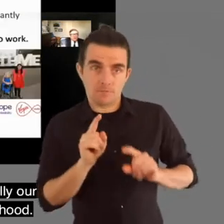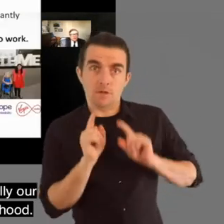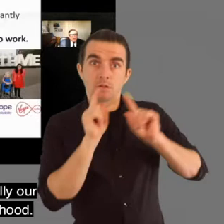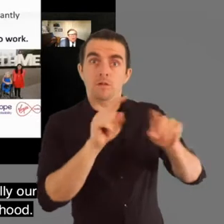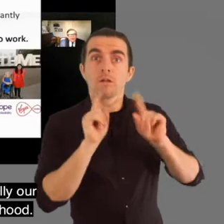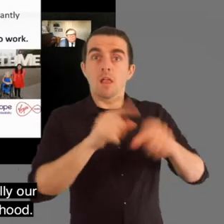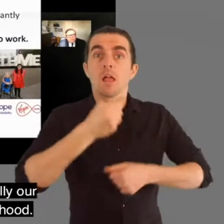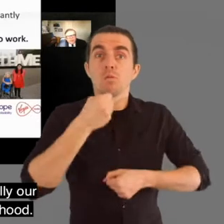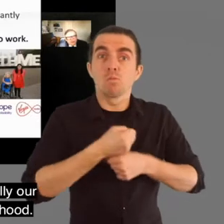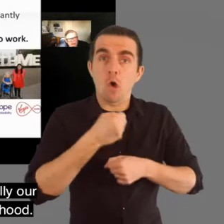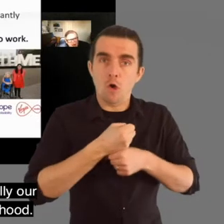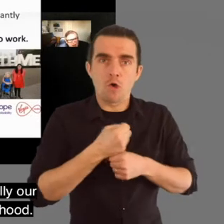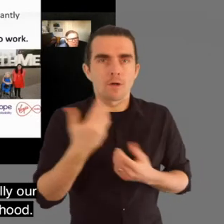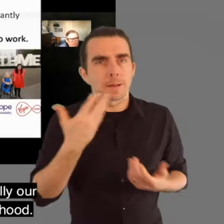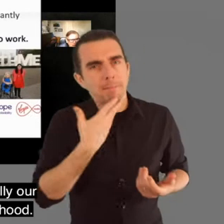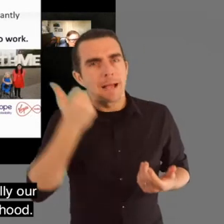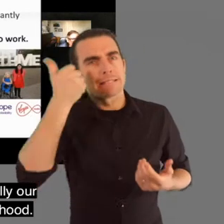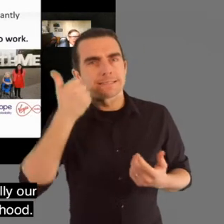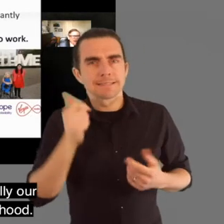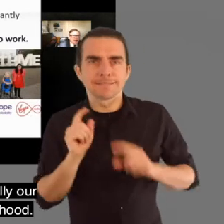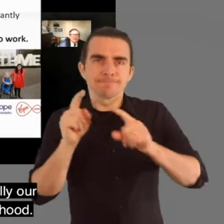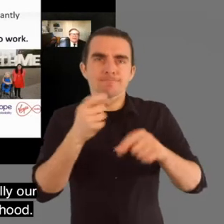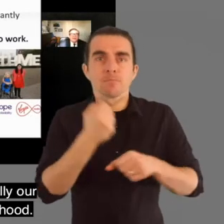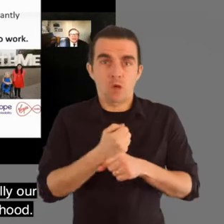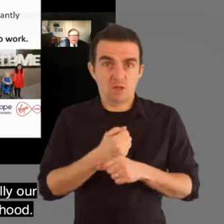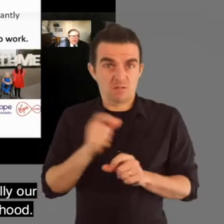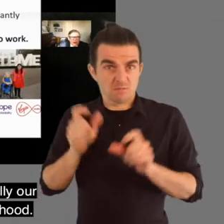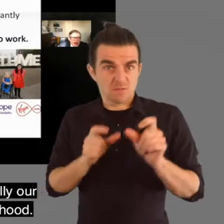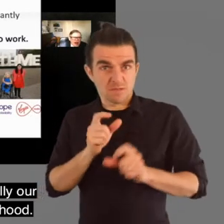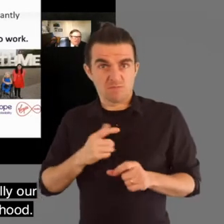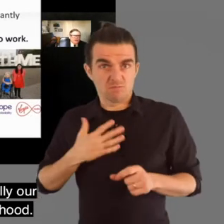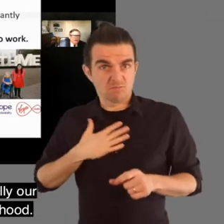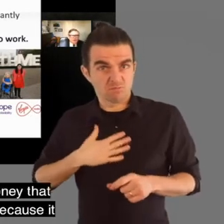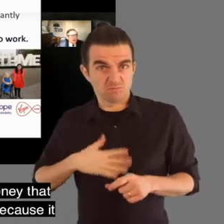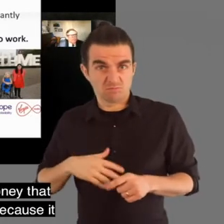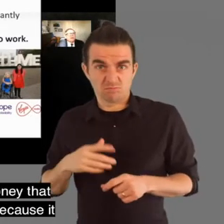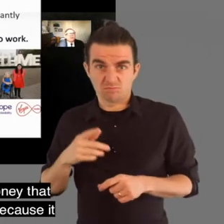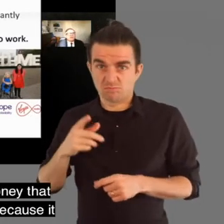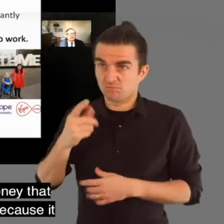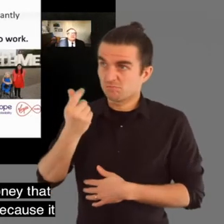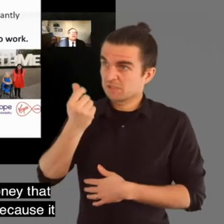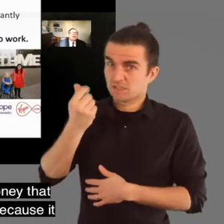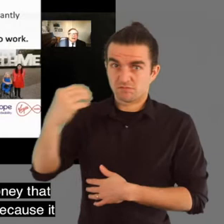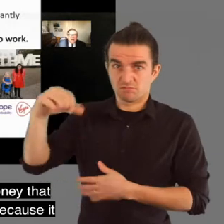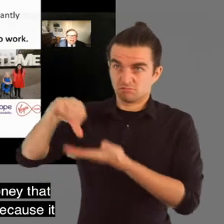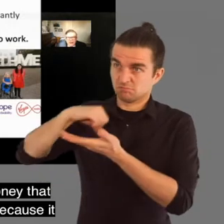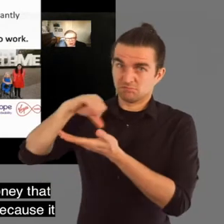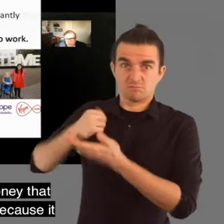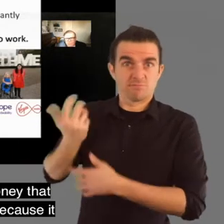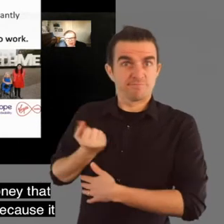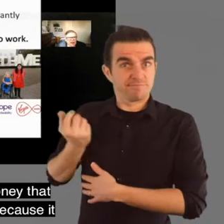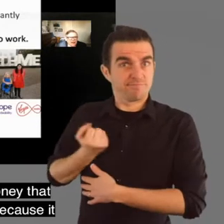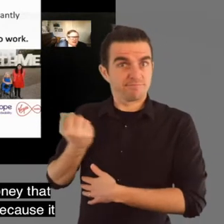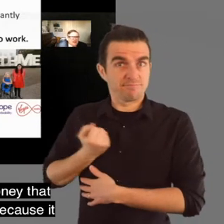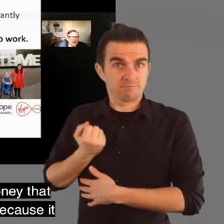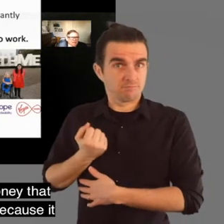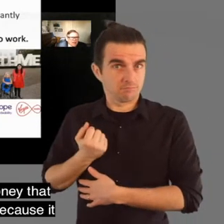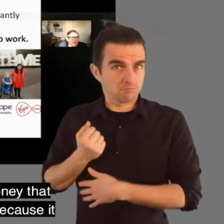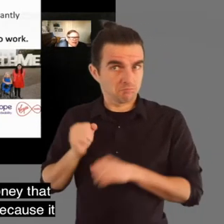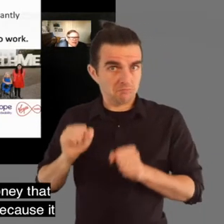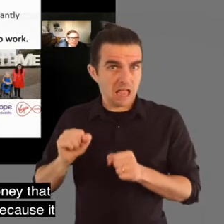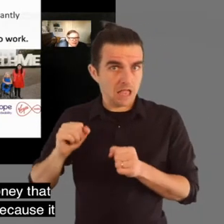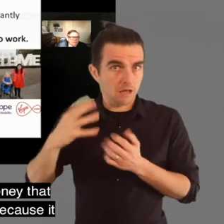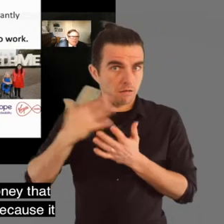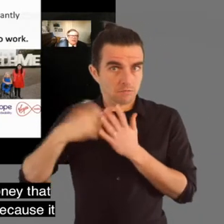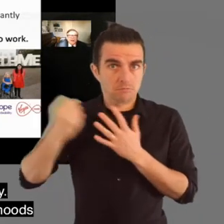Going on to work, which is really our best way of securing our livelihood. Nobody wants to be living on money that the government